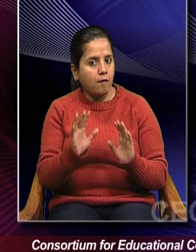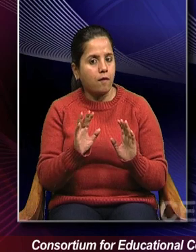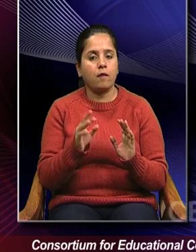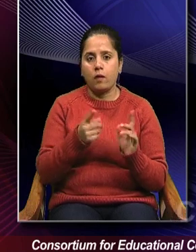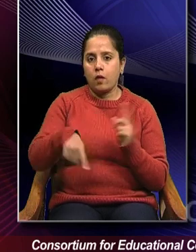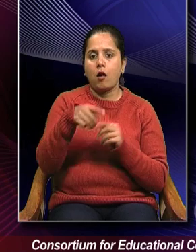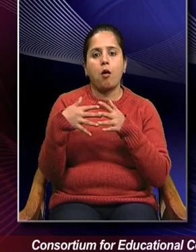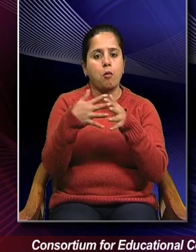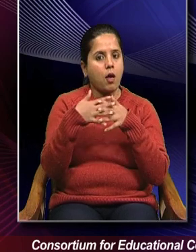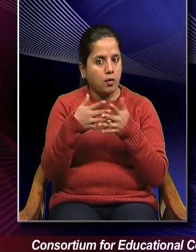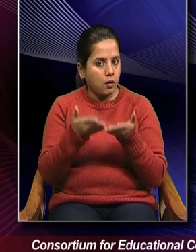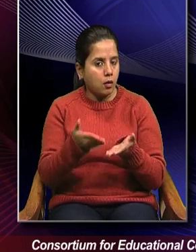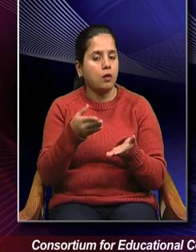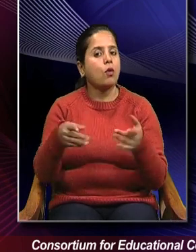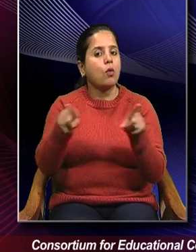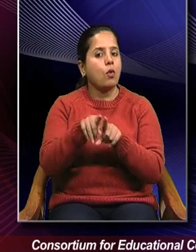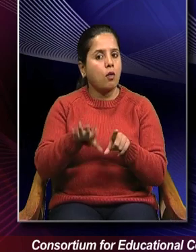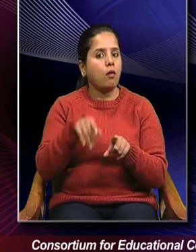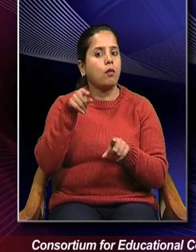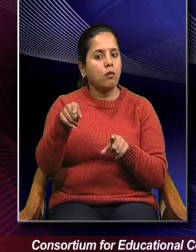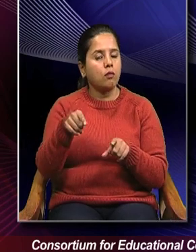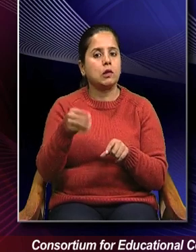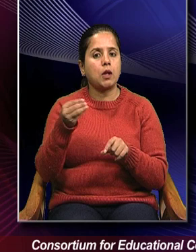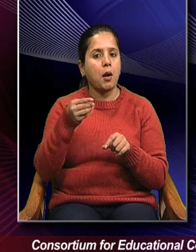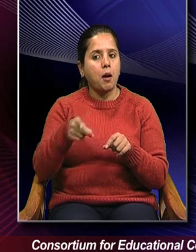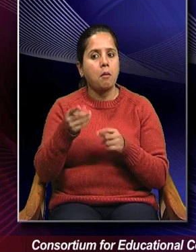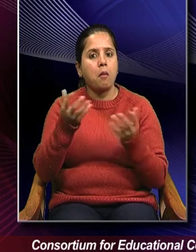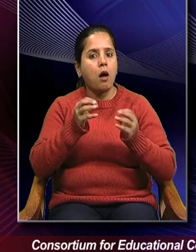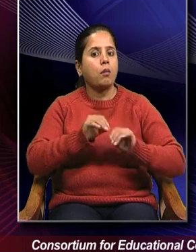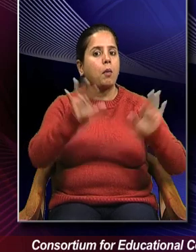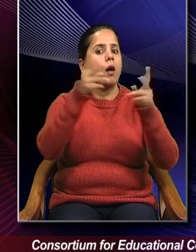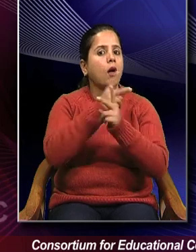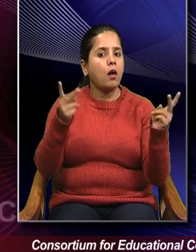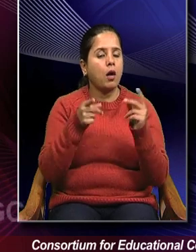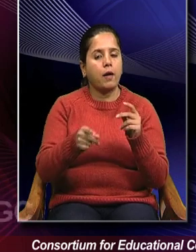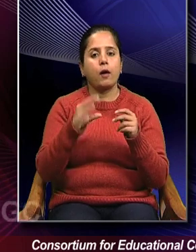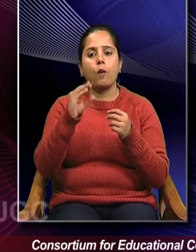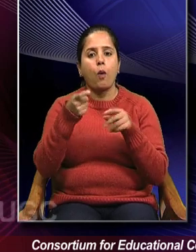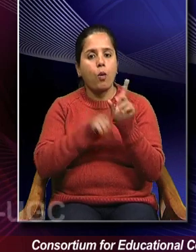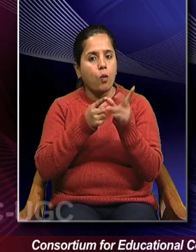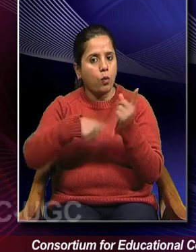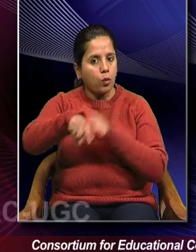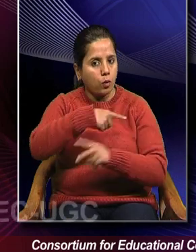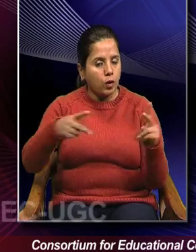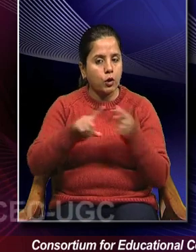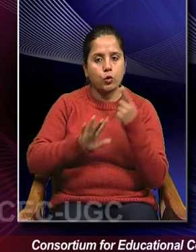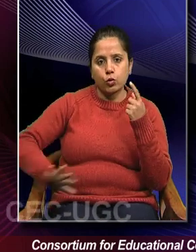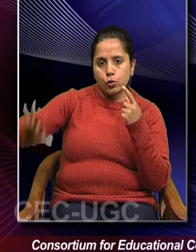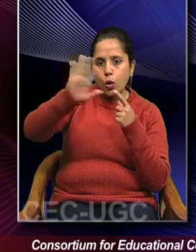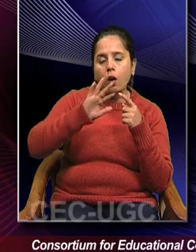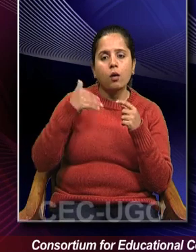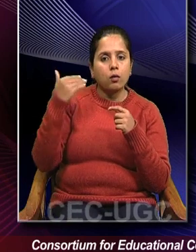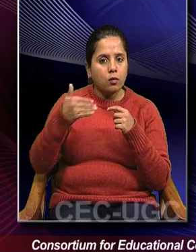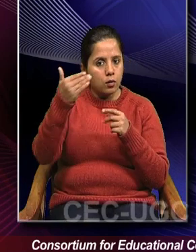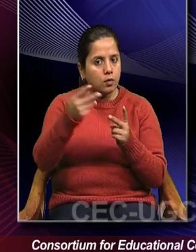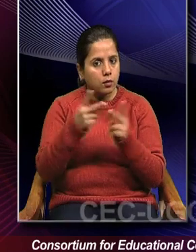that America also became some sort of market when it became a colony of Europe, and thereafter when